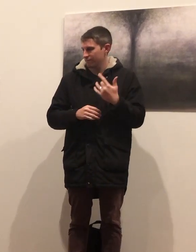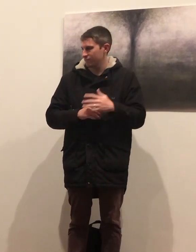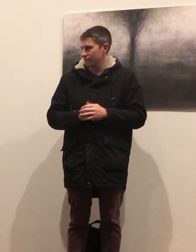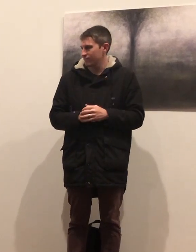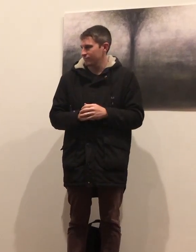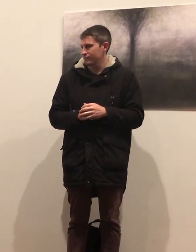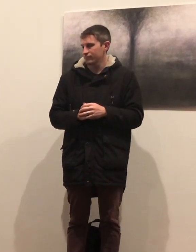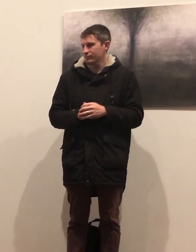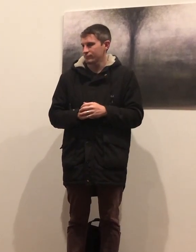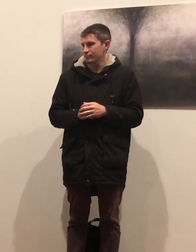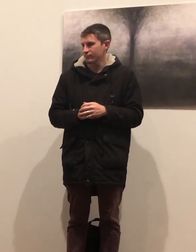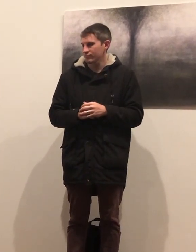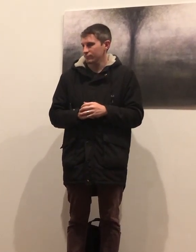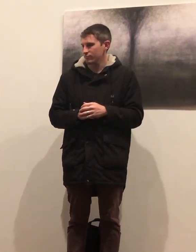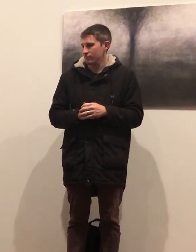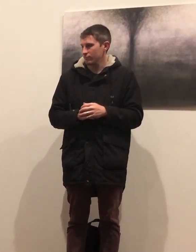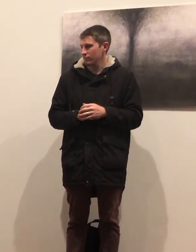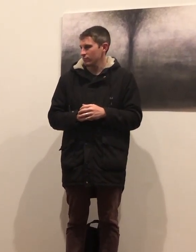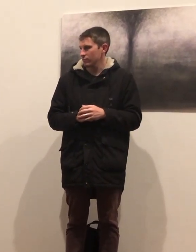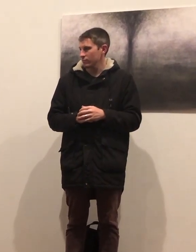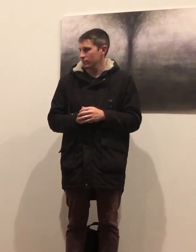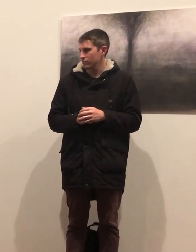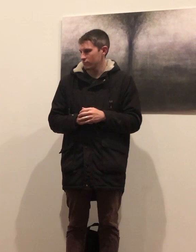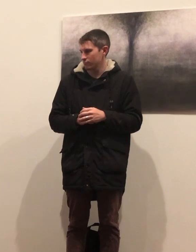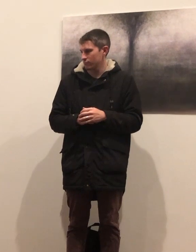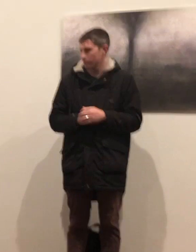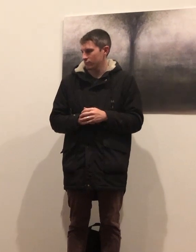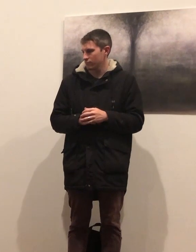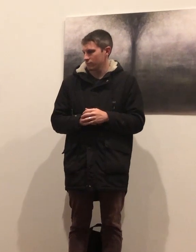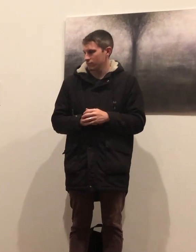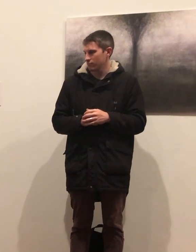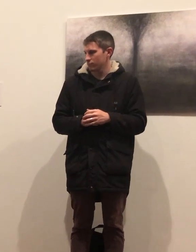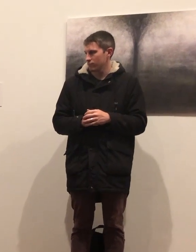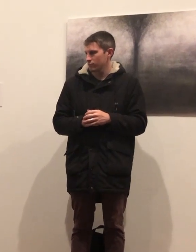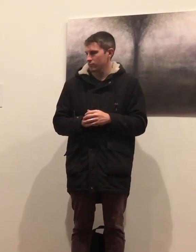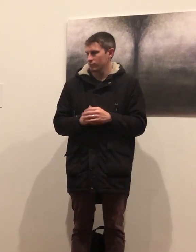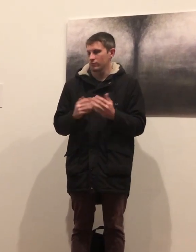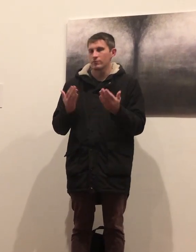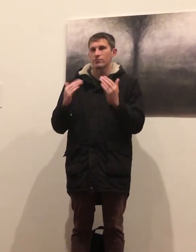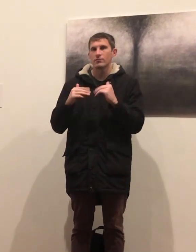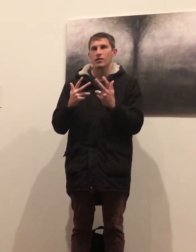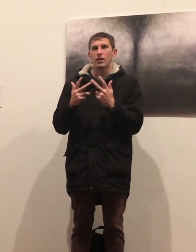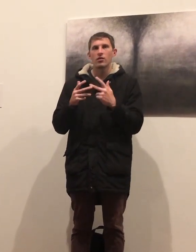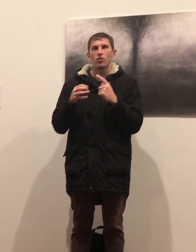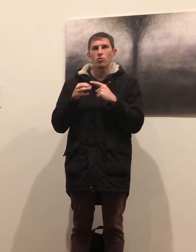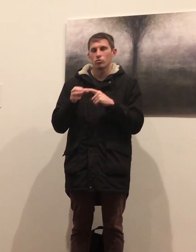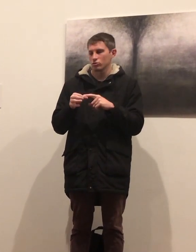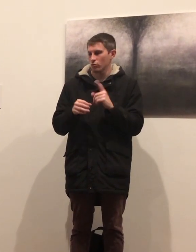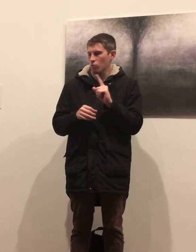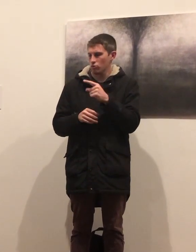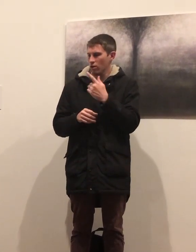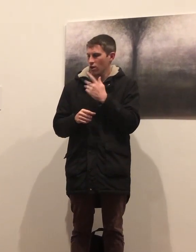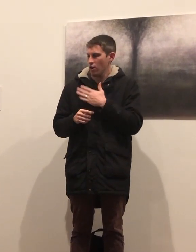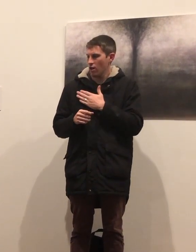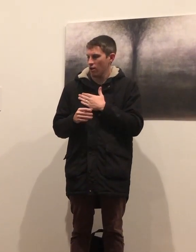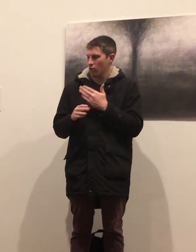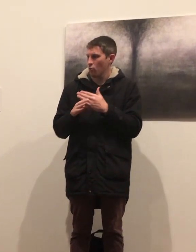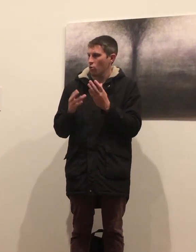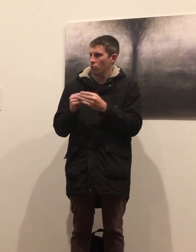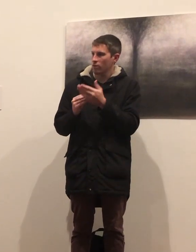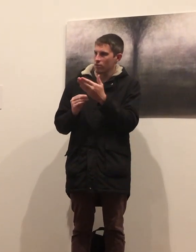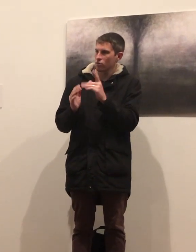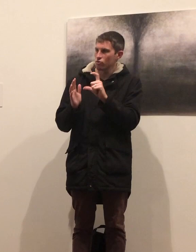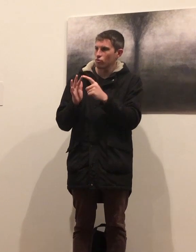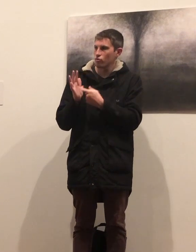hyper-real aspect of your work. So another question, what do you like about working with ceramics as opposed to all the